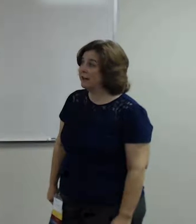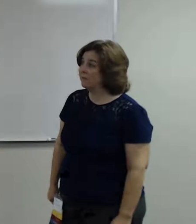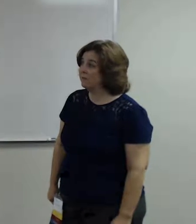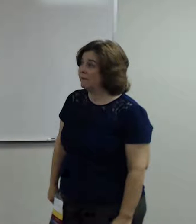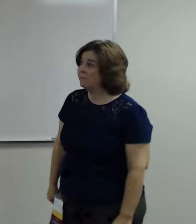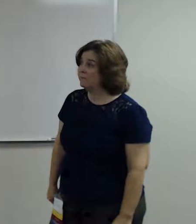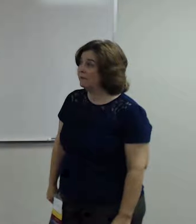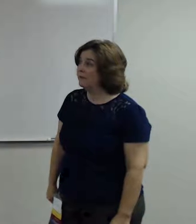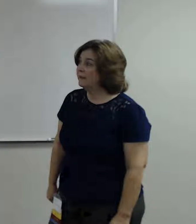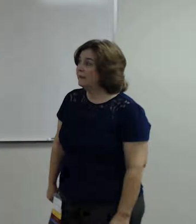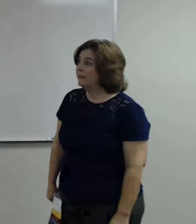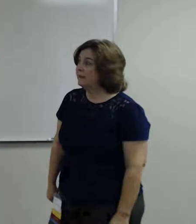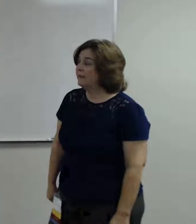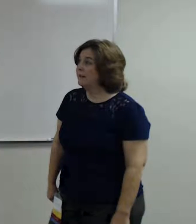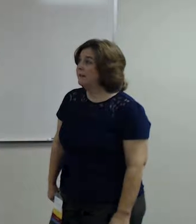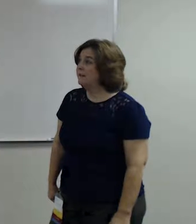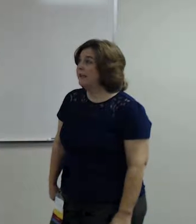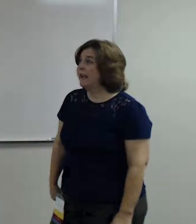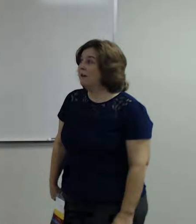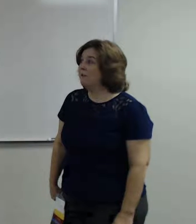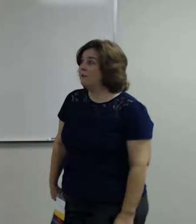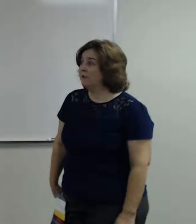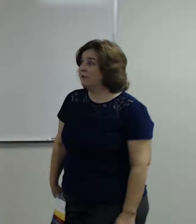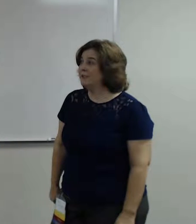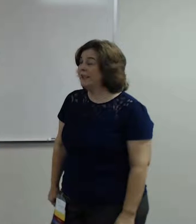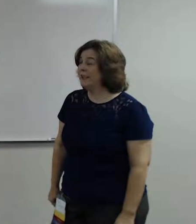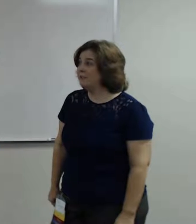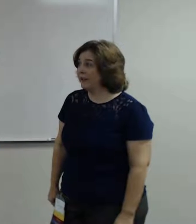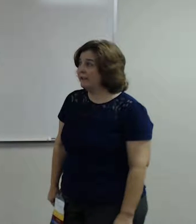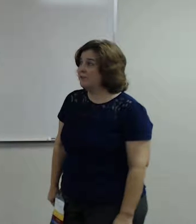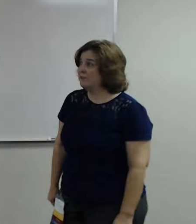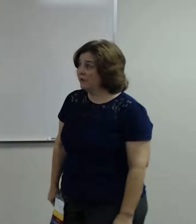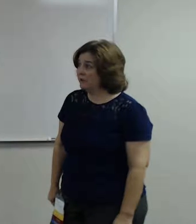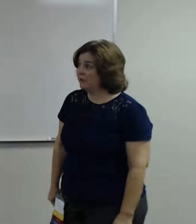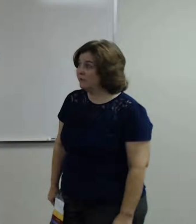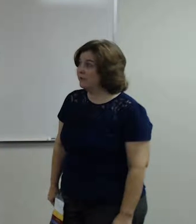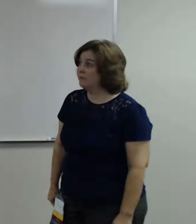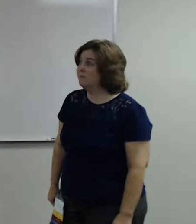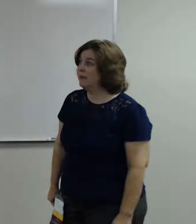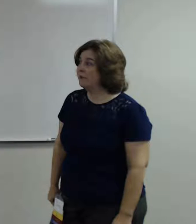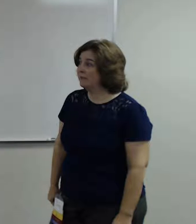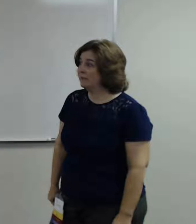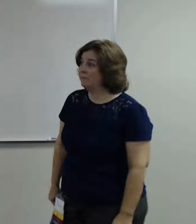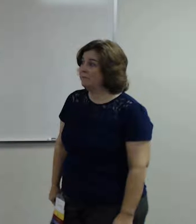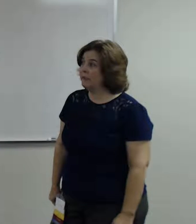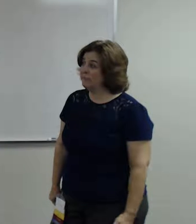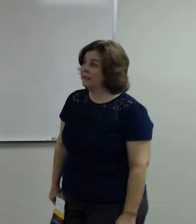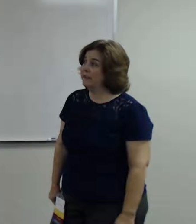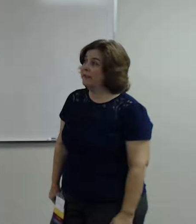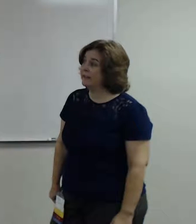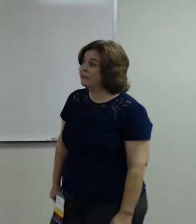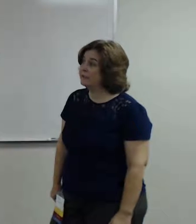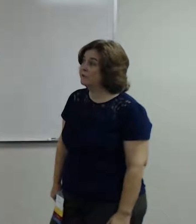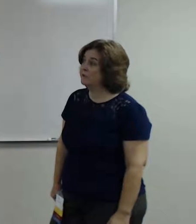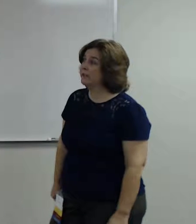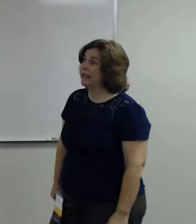with people to our church, to educate the church, especially people that in leadership and